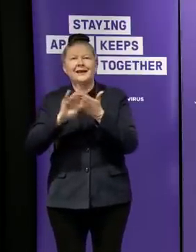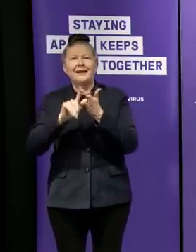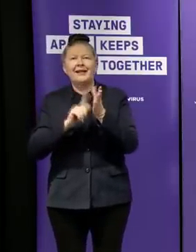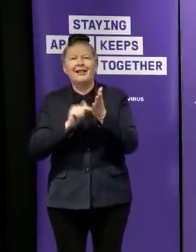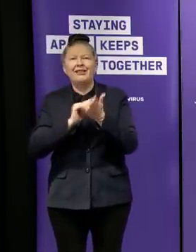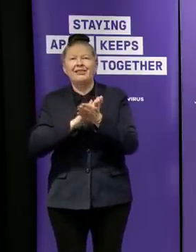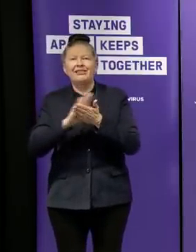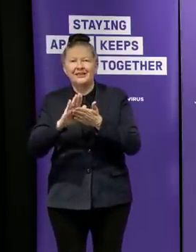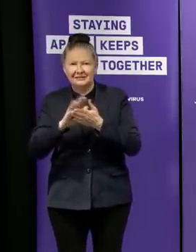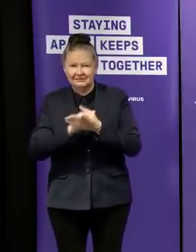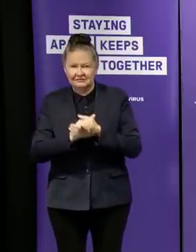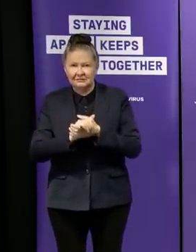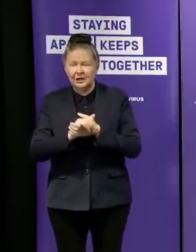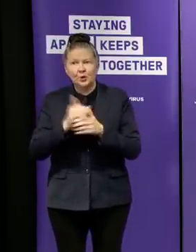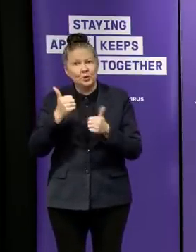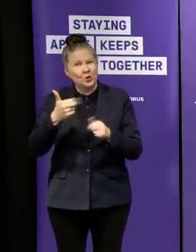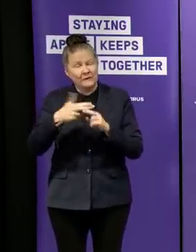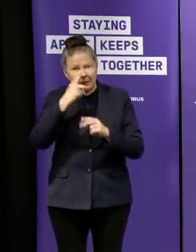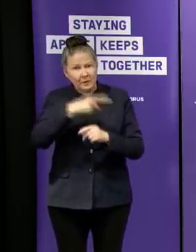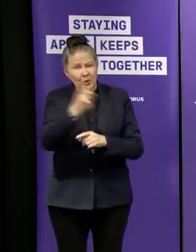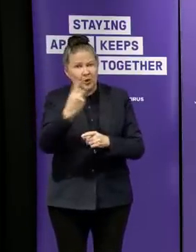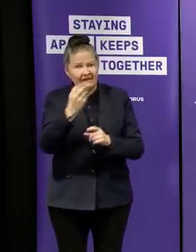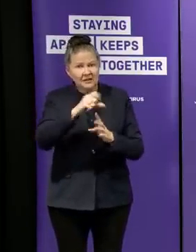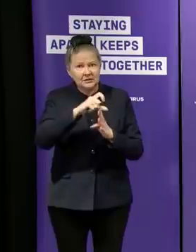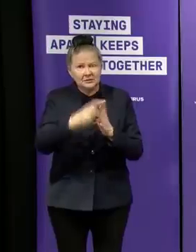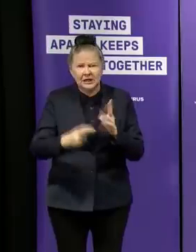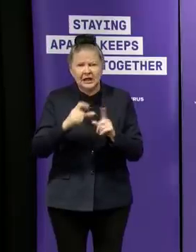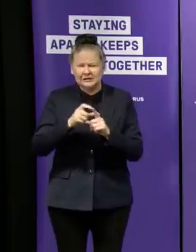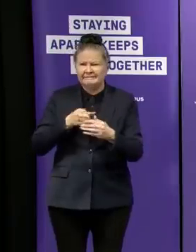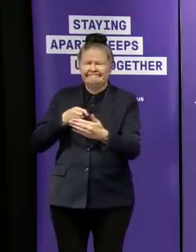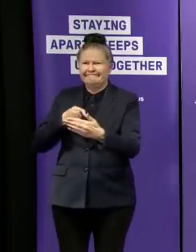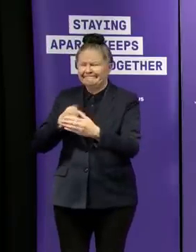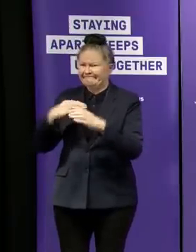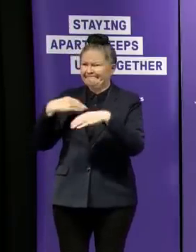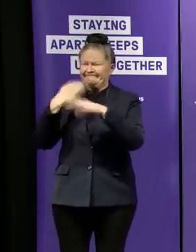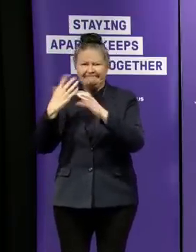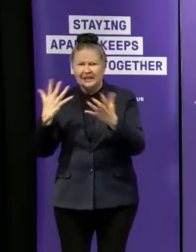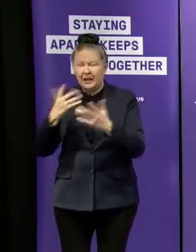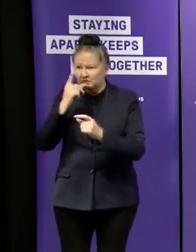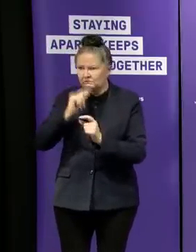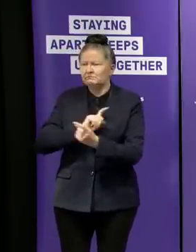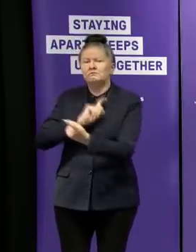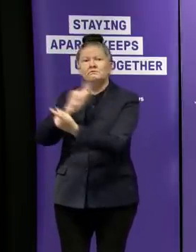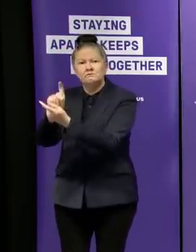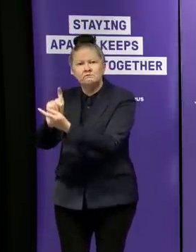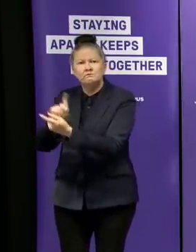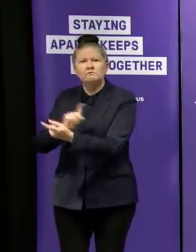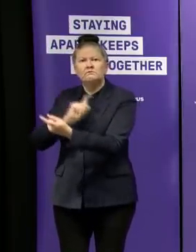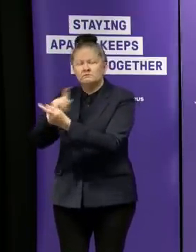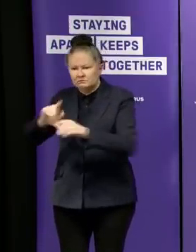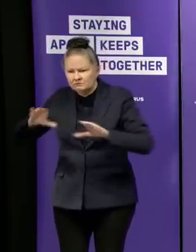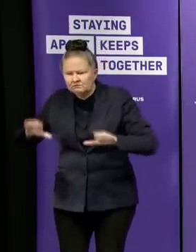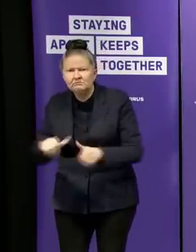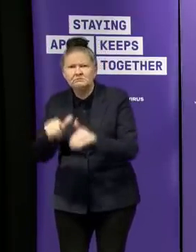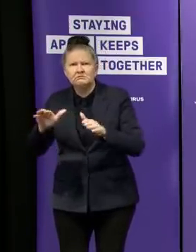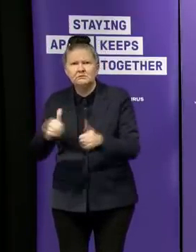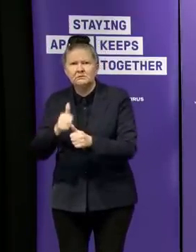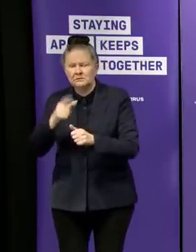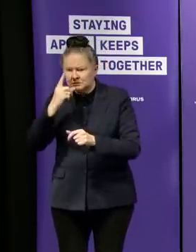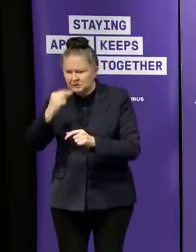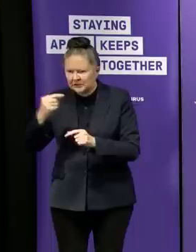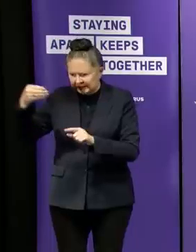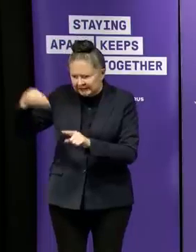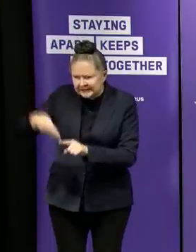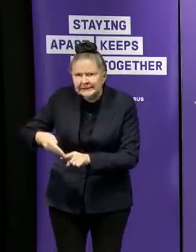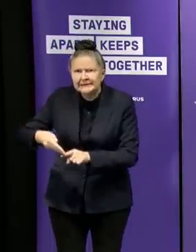with disabilities, people going through rehabilitation, and a whole range of other areas that those allied health professionals deal